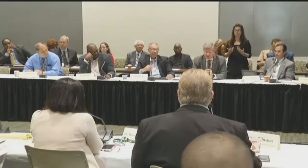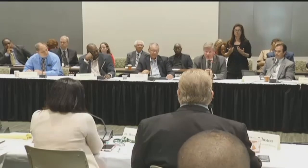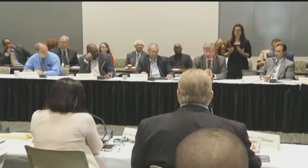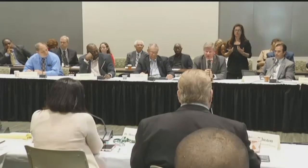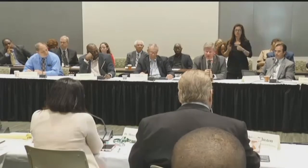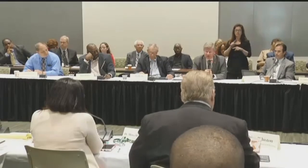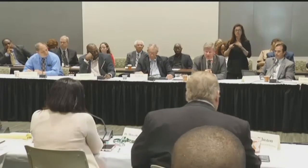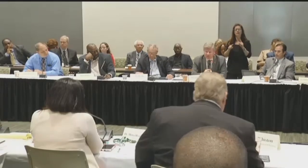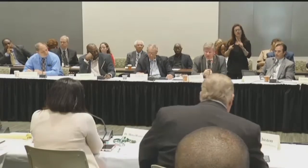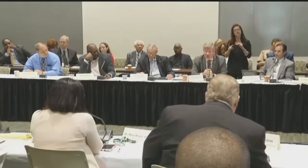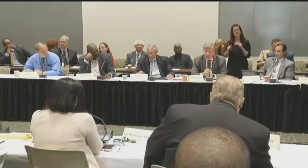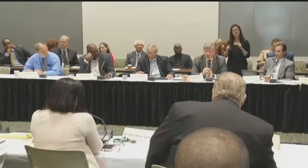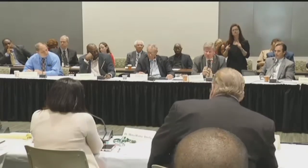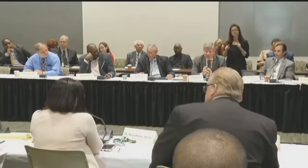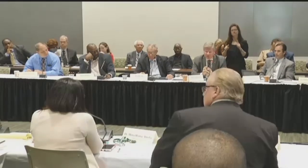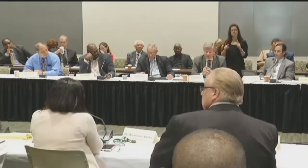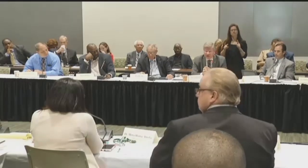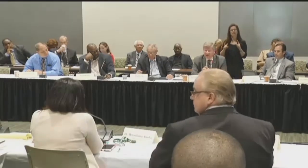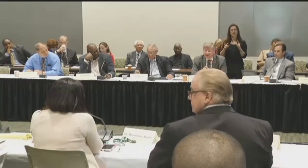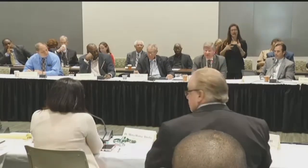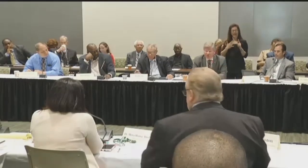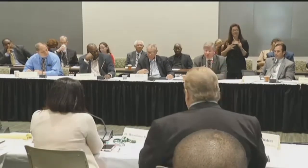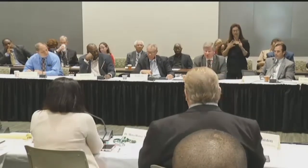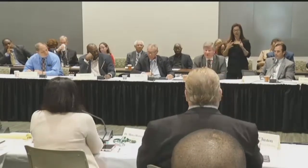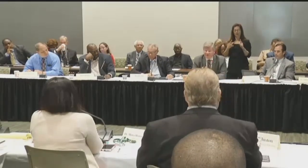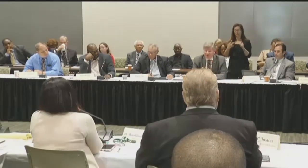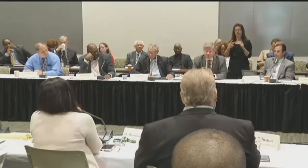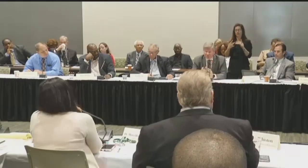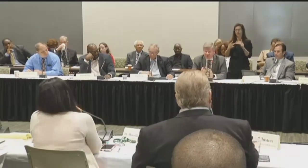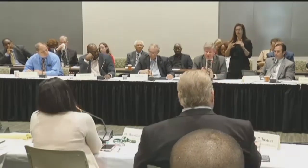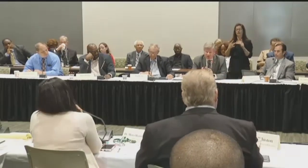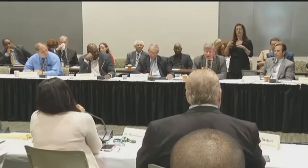But I do think that the sooner the city is able to address these issues,